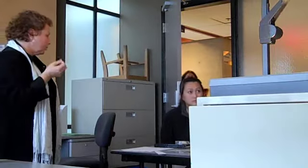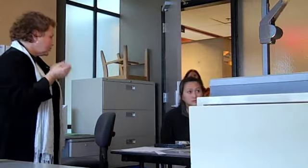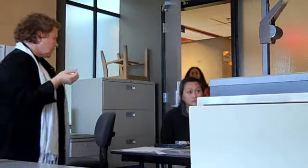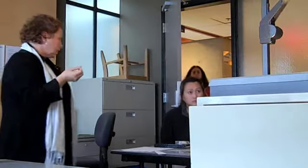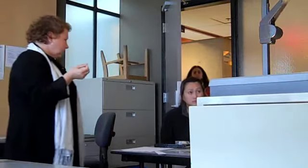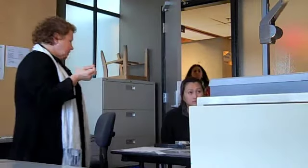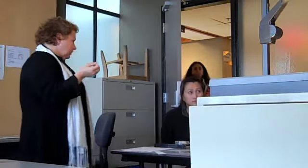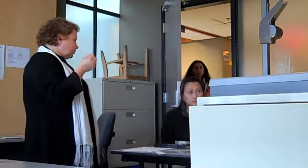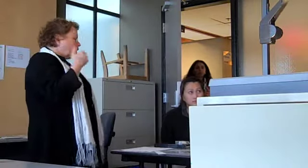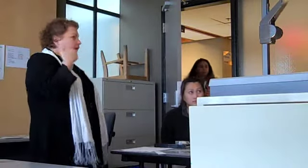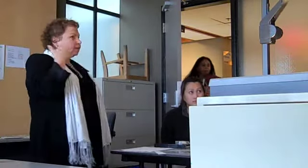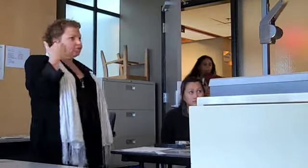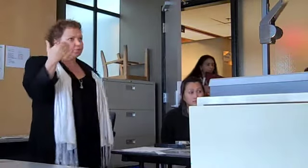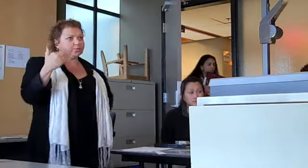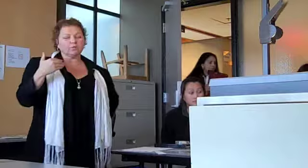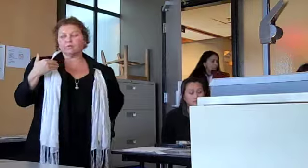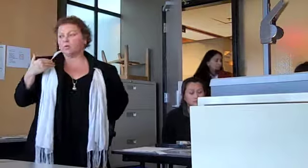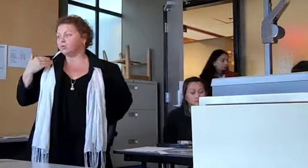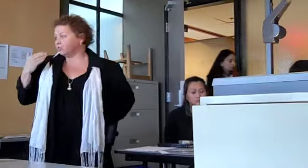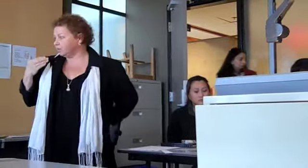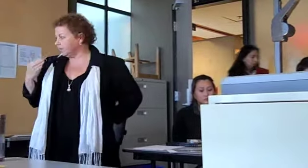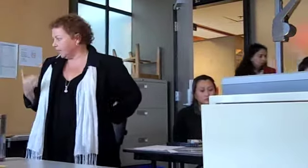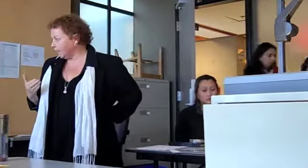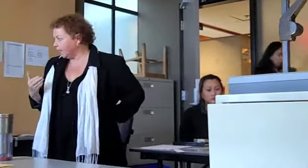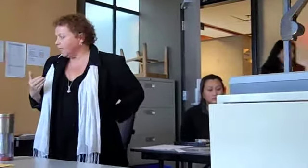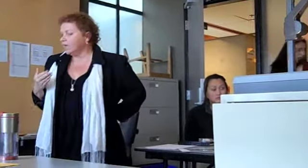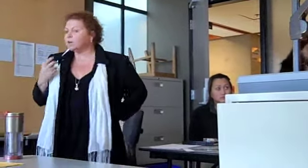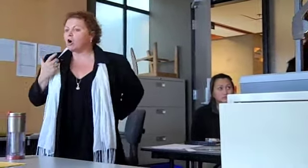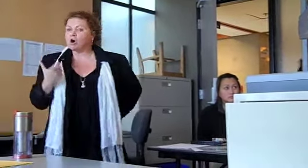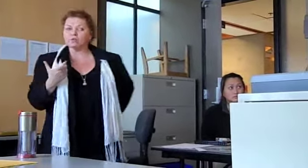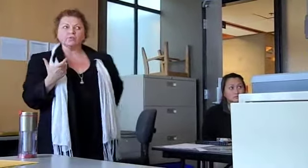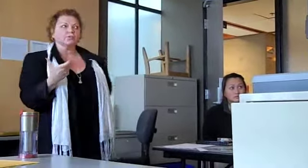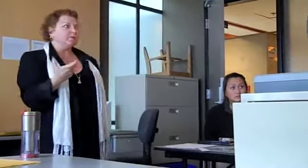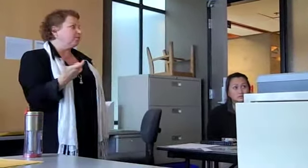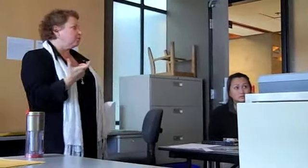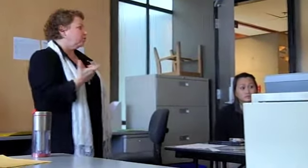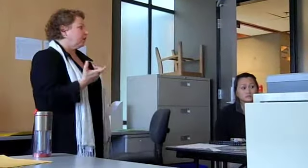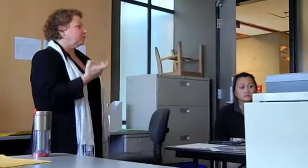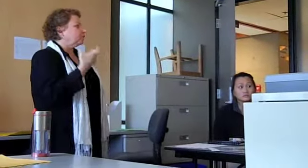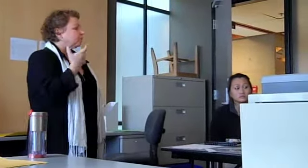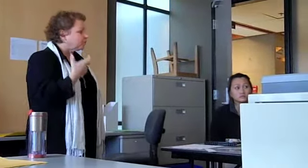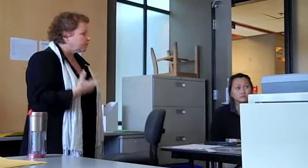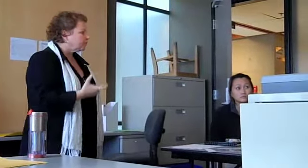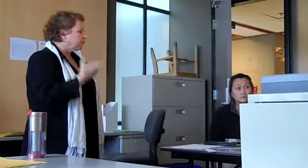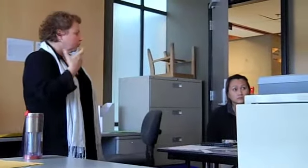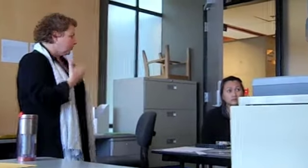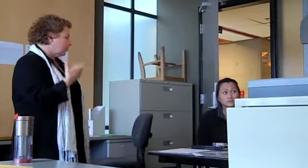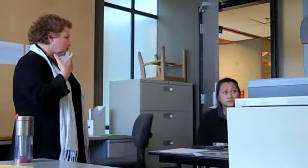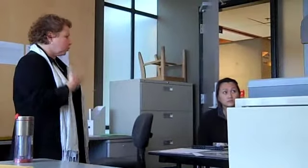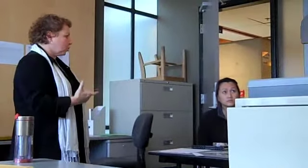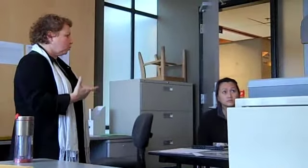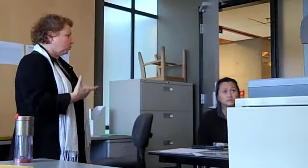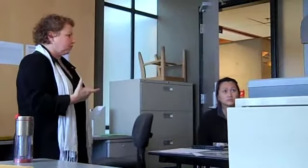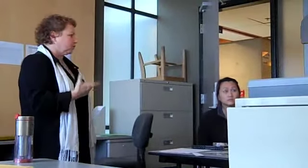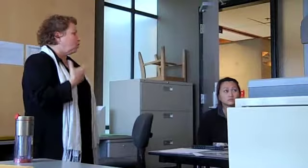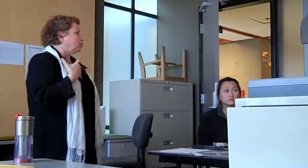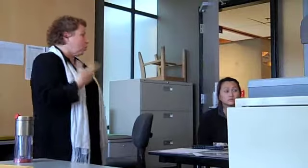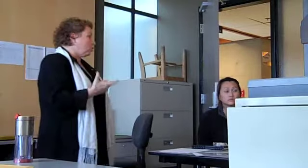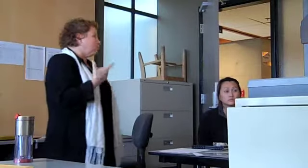ever taken. It's not in terms of your GPA. An honors means that you've done a specific research project called an honors